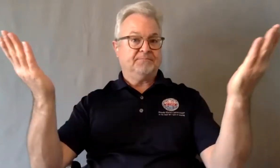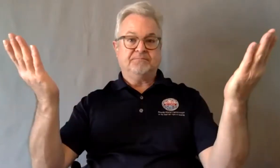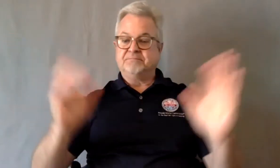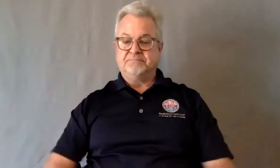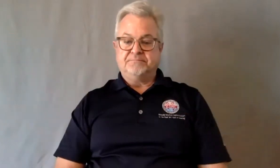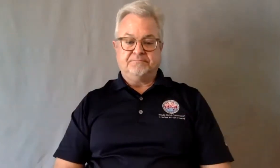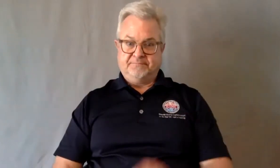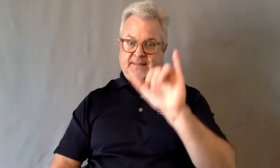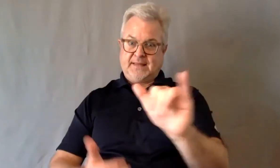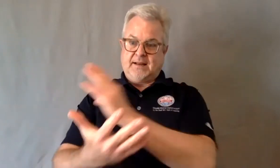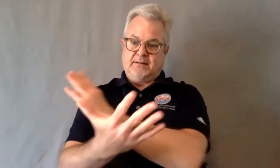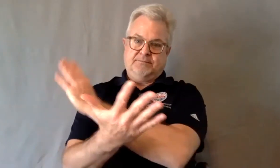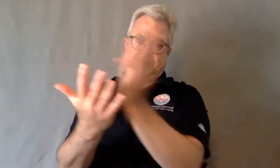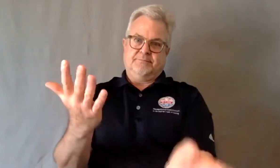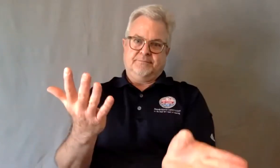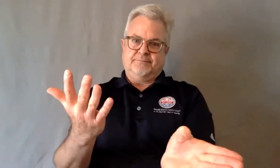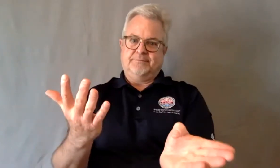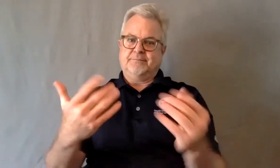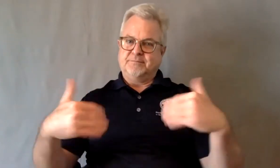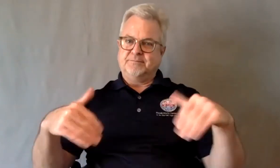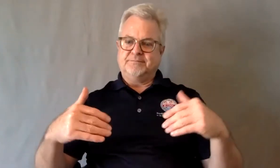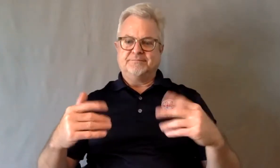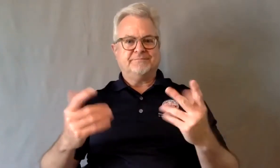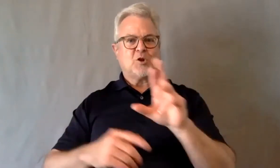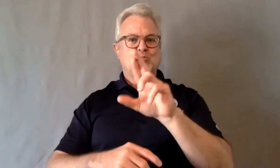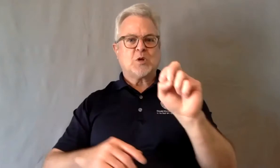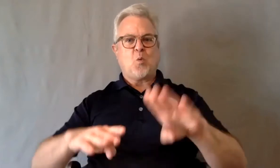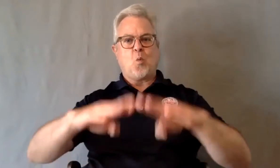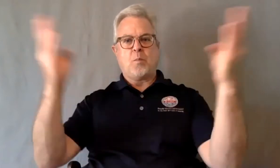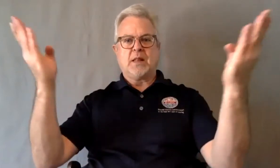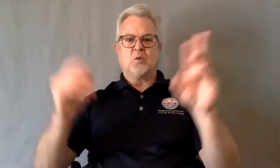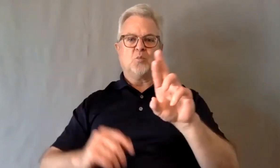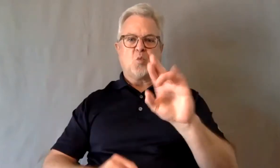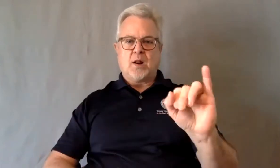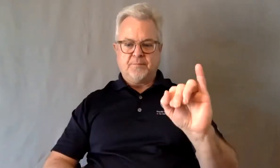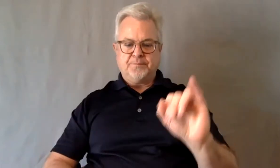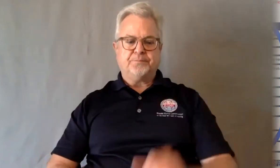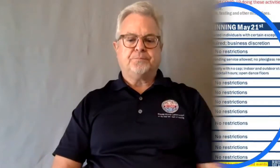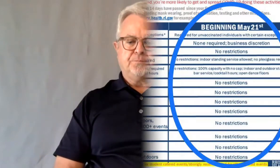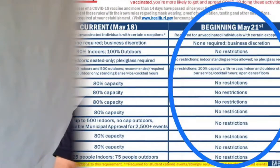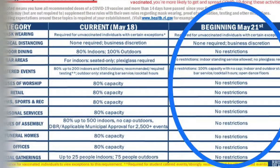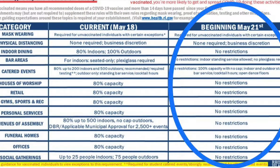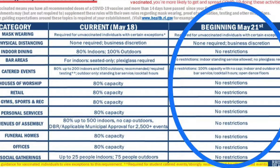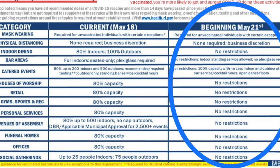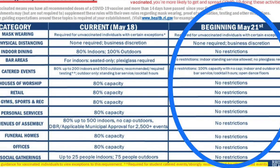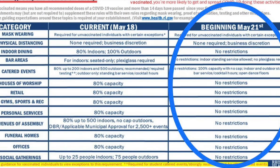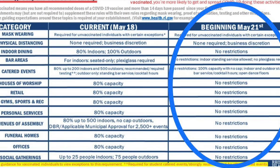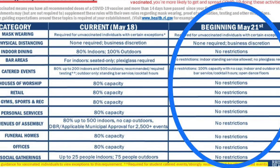will no longer be required. So that is a change, but reopening